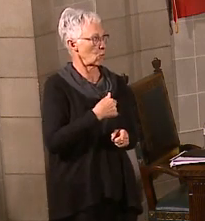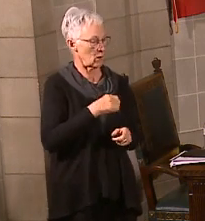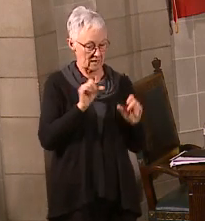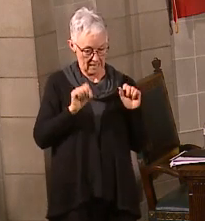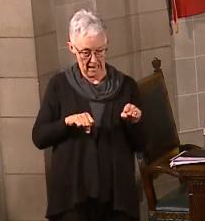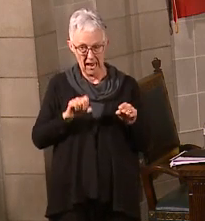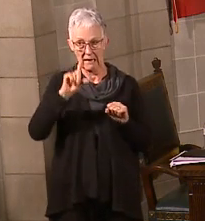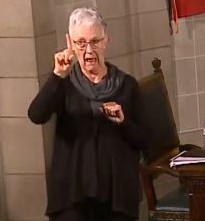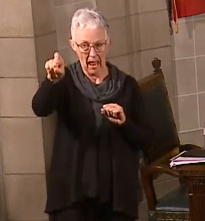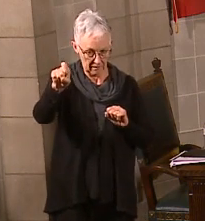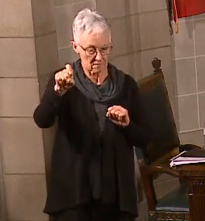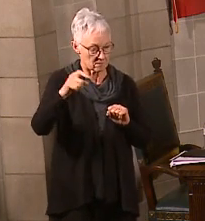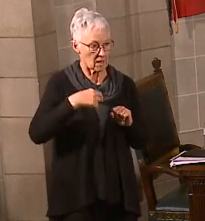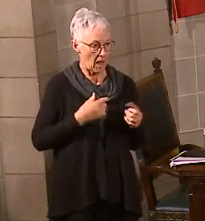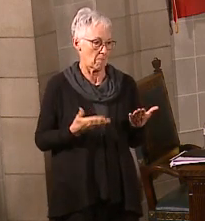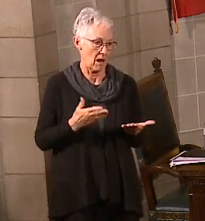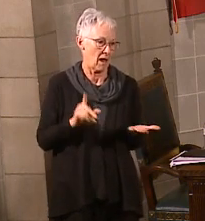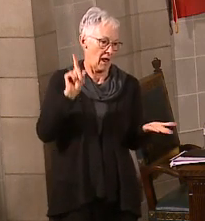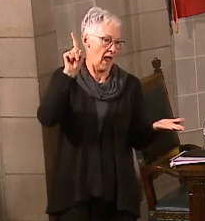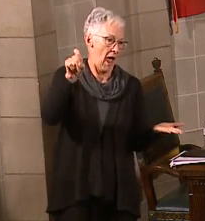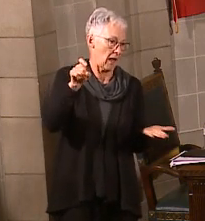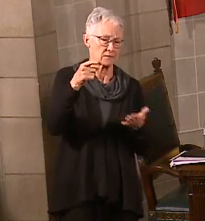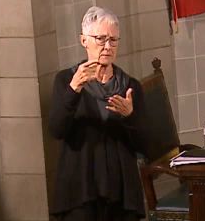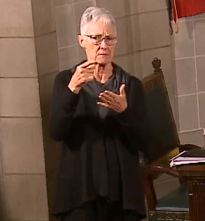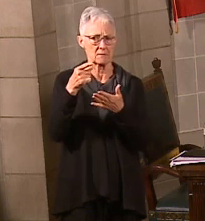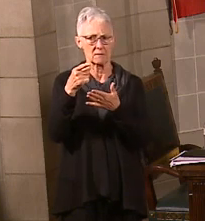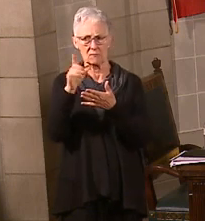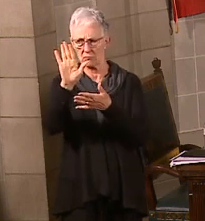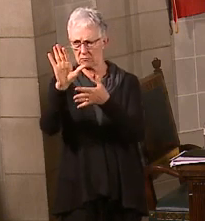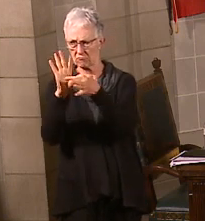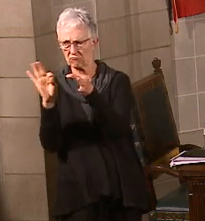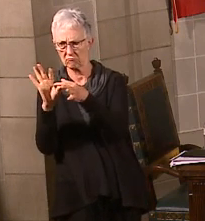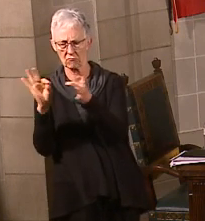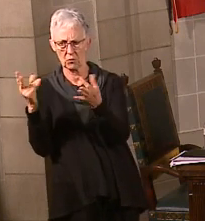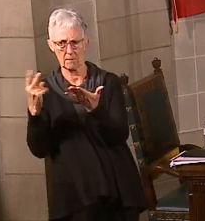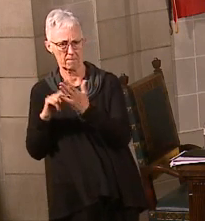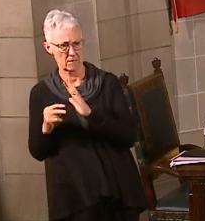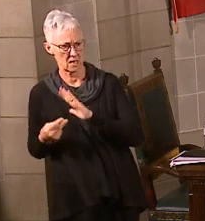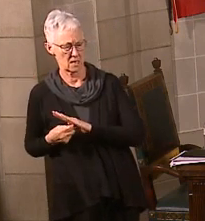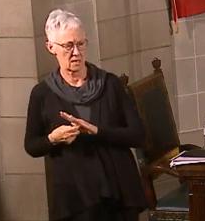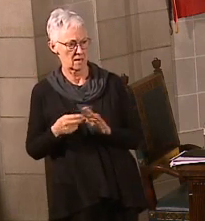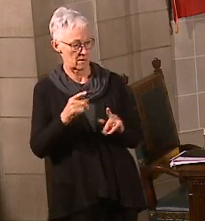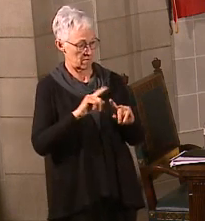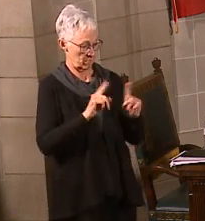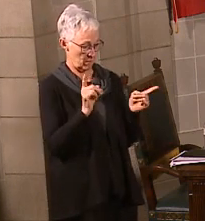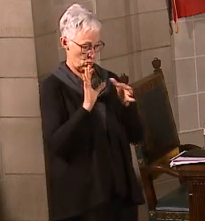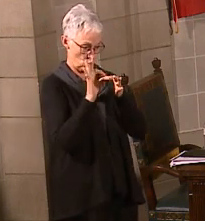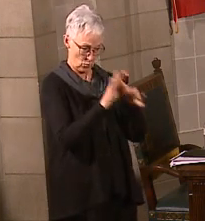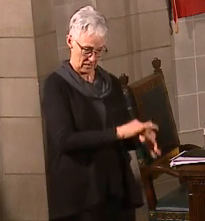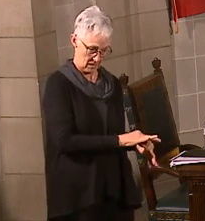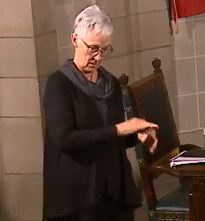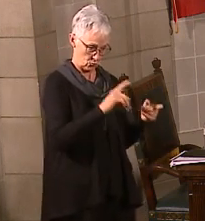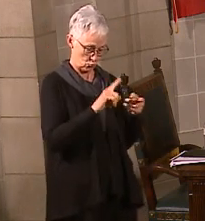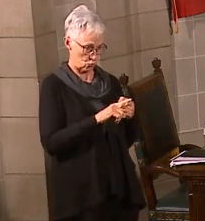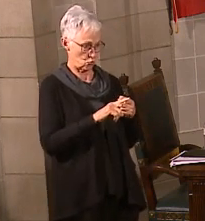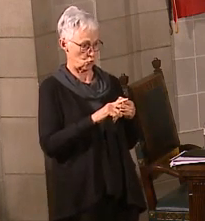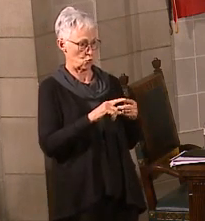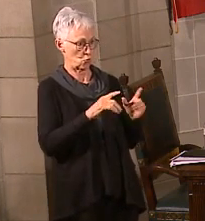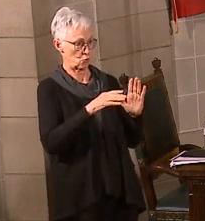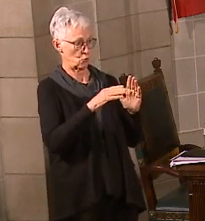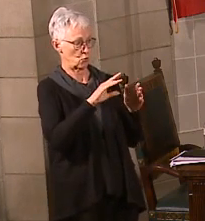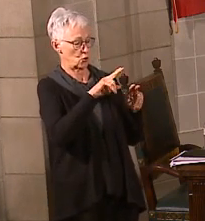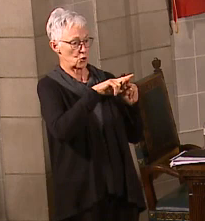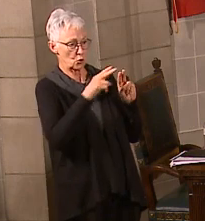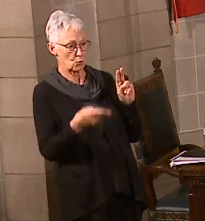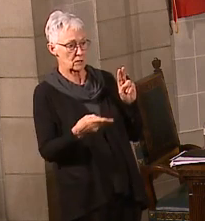But, again, when it comes to, how do we look at loosening some of these restrictions, we're going to be, collaborative with our federal partners. We're going